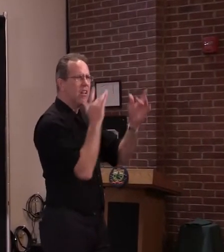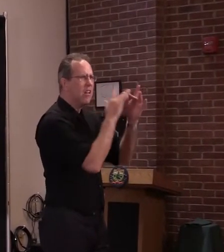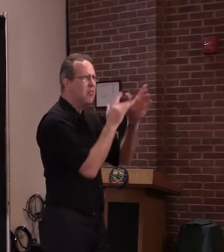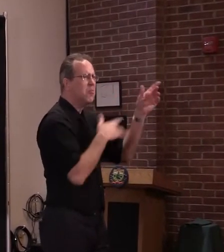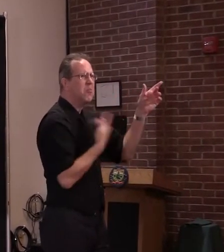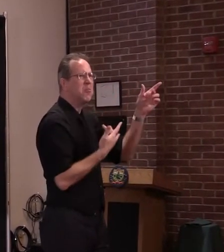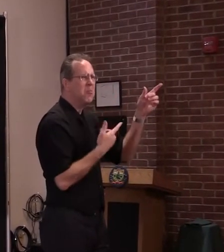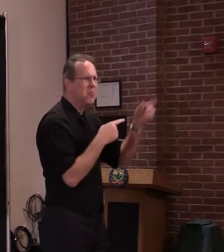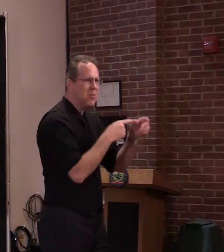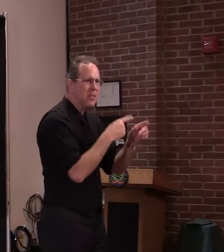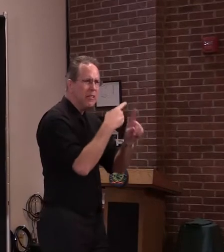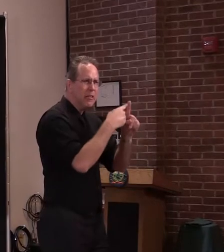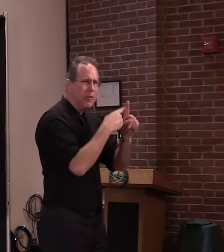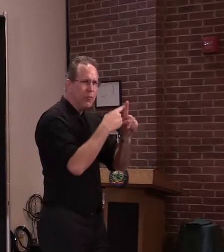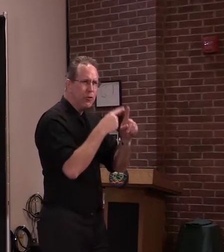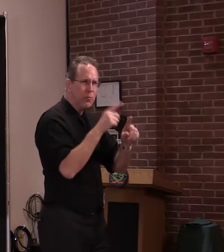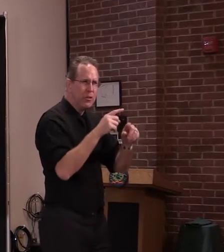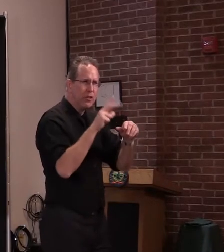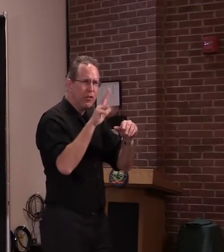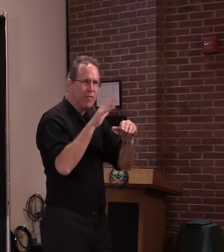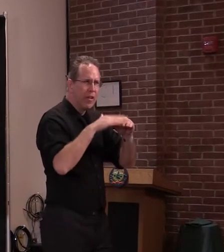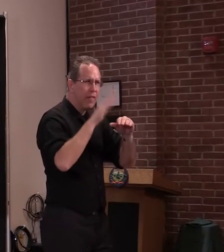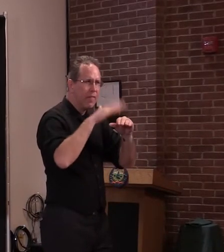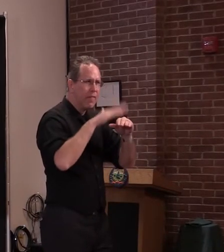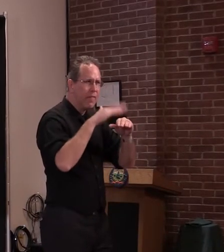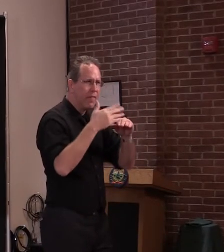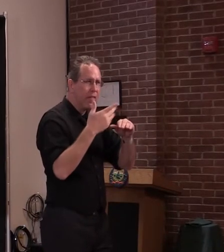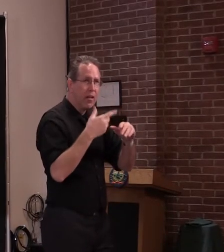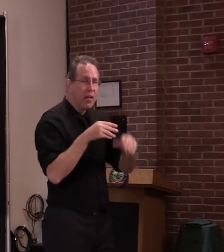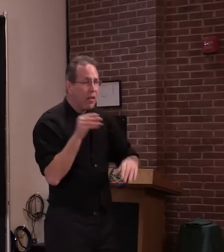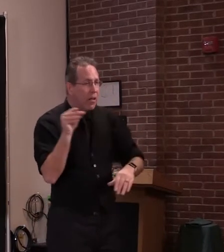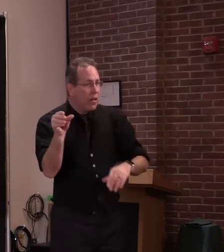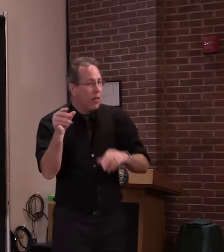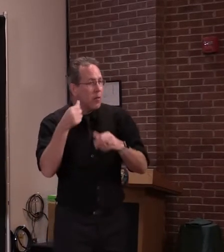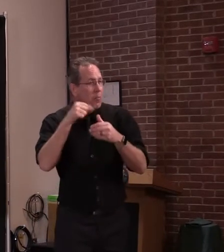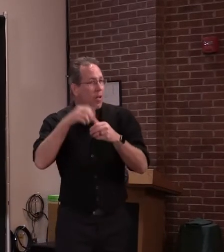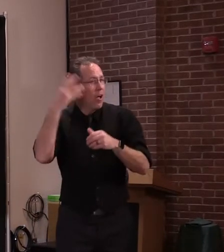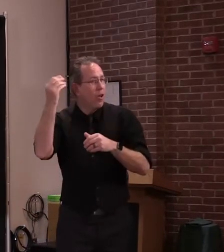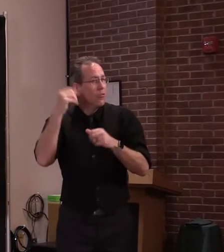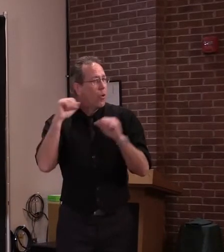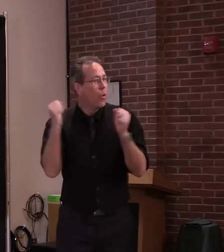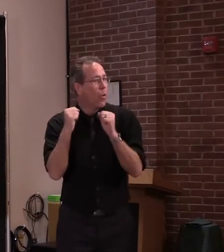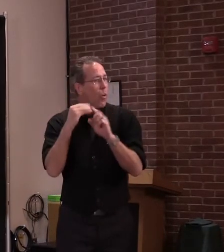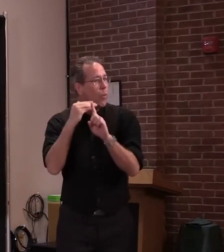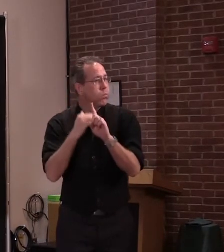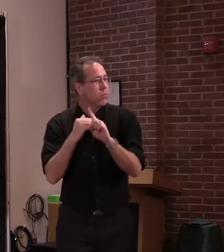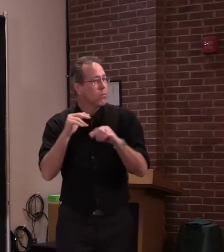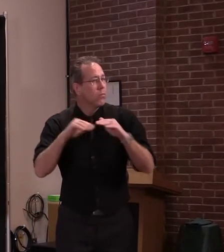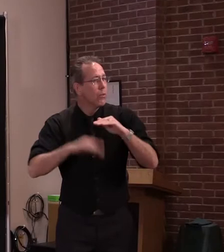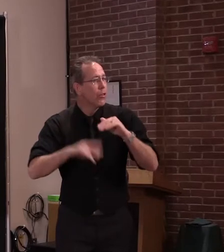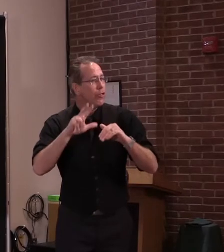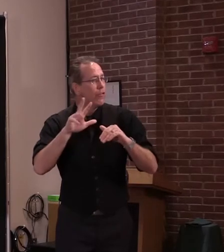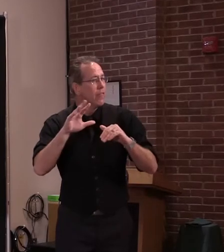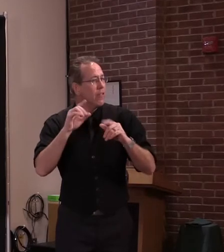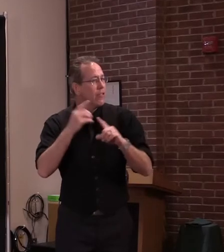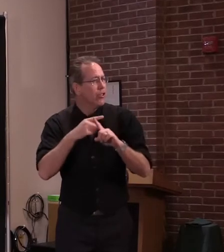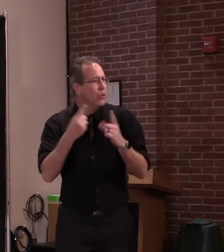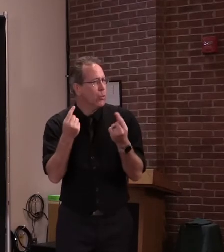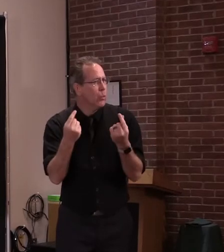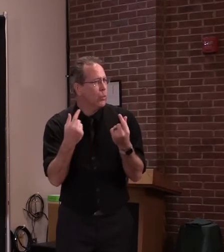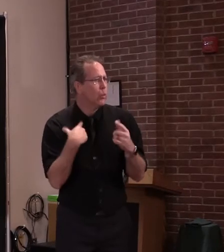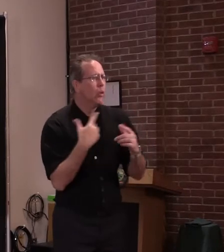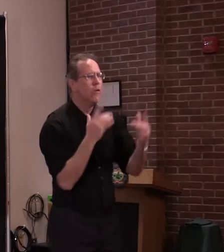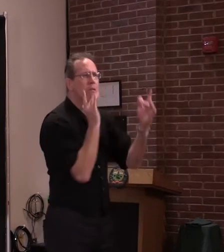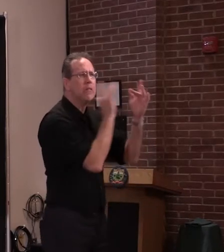about temperature for prolonged periods of time. We're trying to get a better handle on what that means exactly, prolonged, and how much work they have